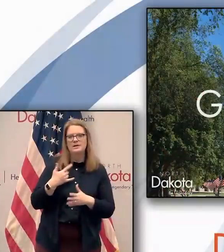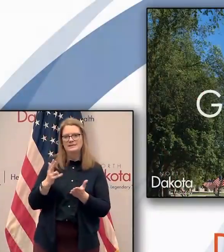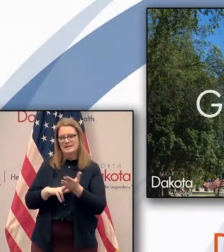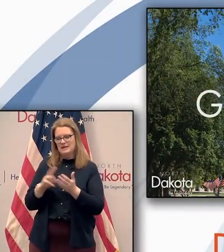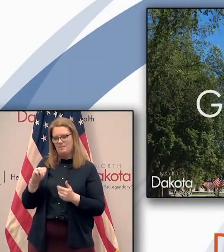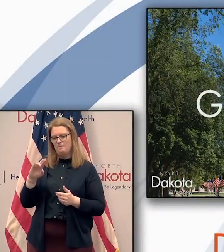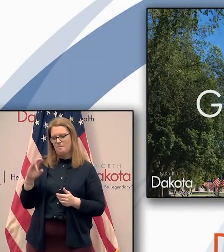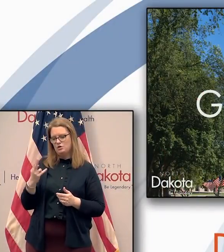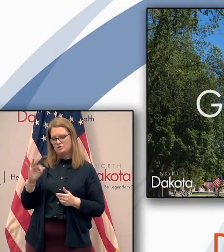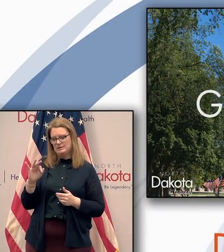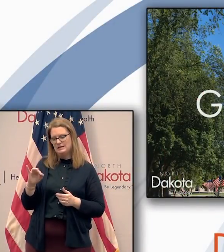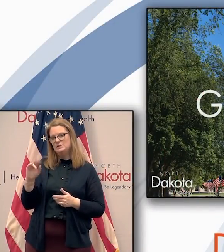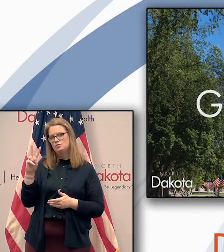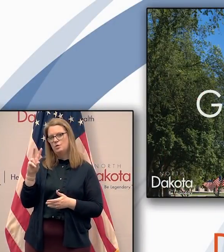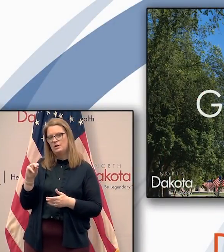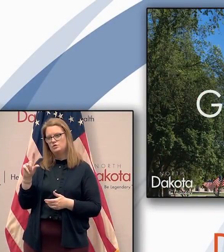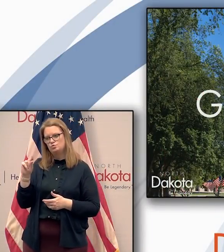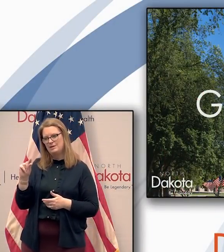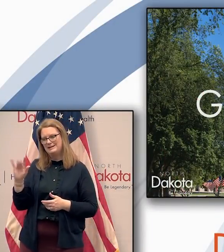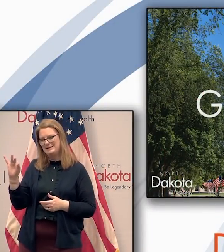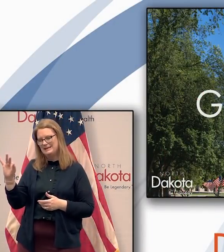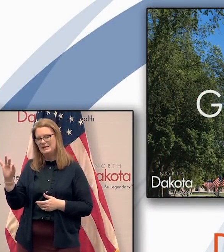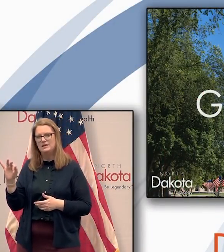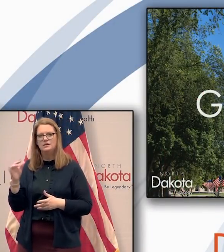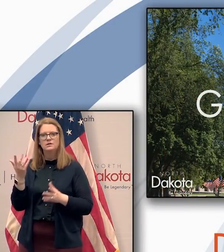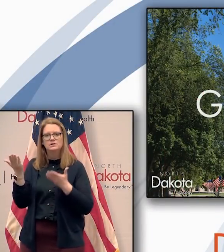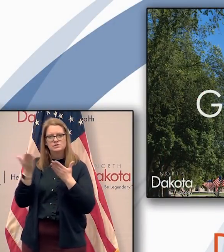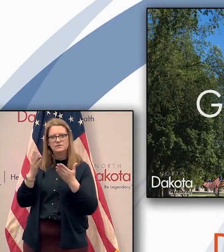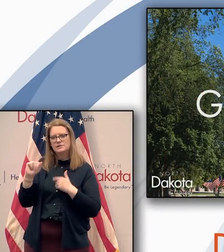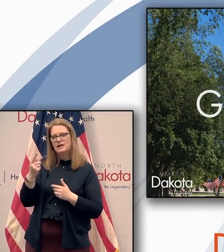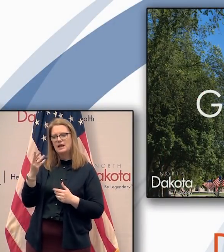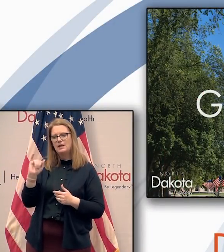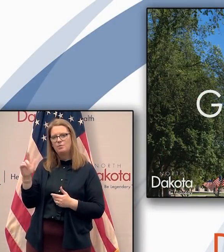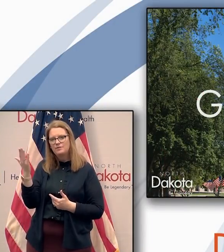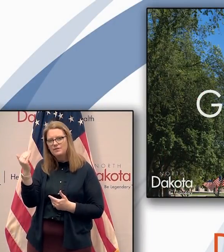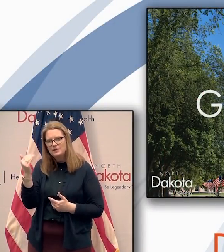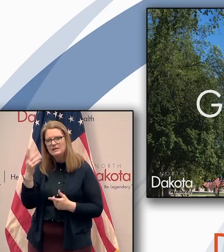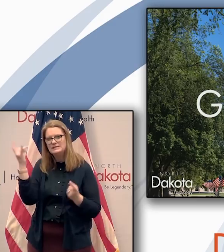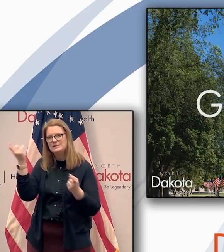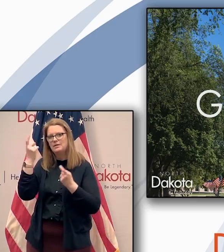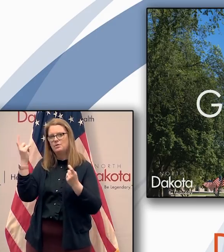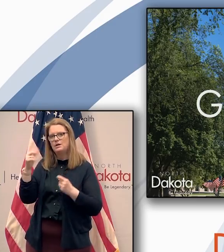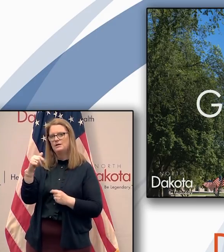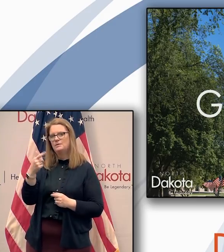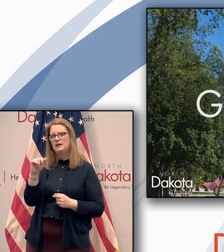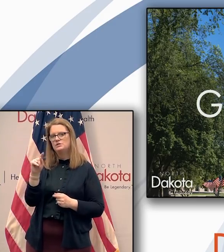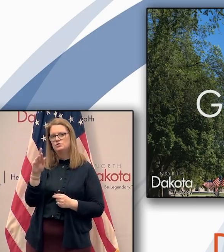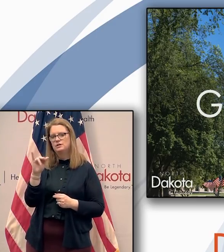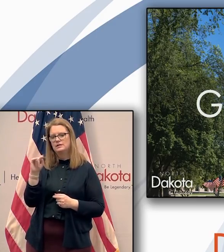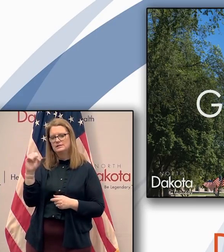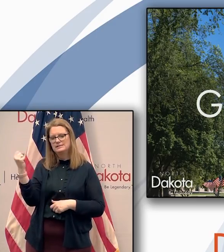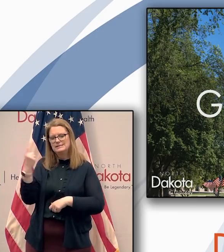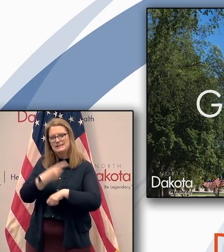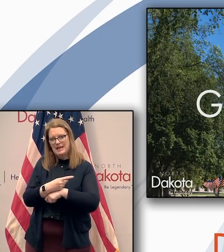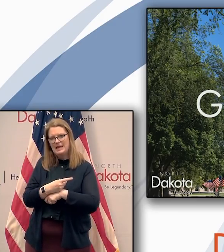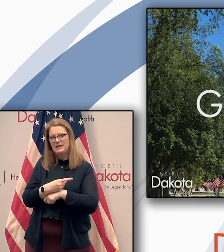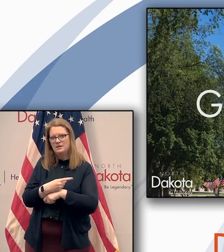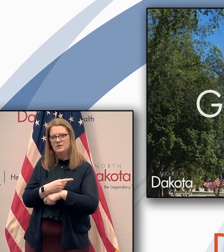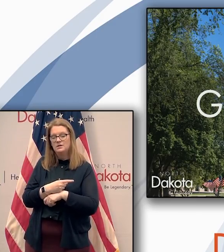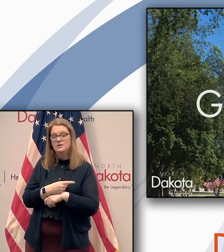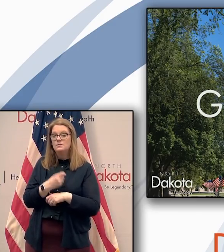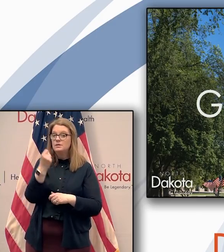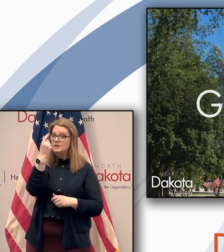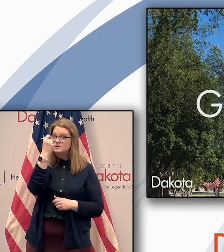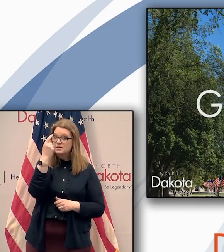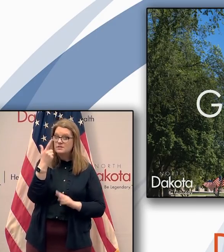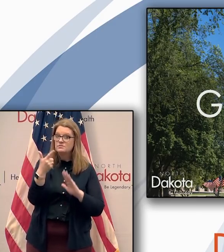March 19th, 2019. We had a ceremony on April 15th celebrating Patriots Day and designation, but because the law